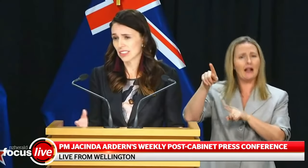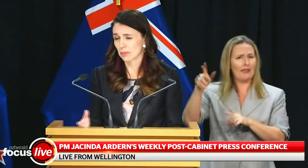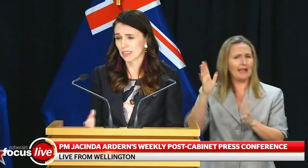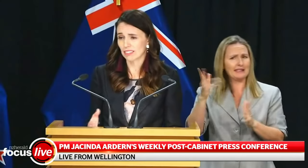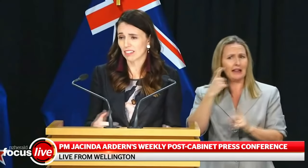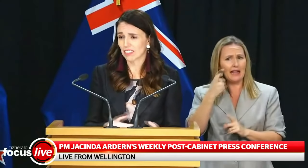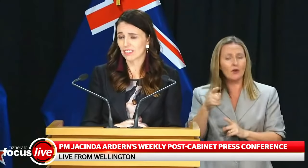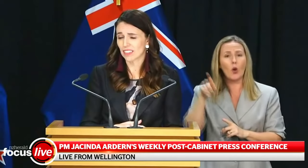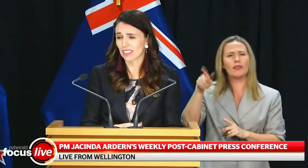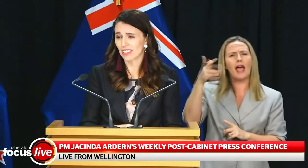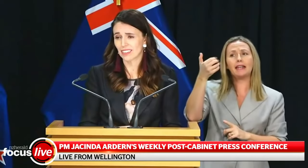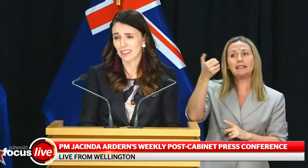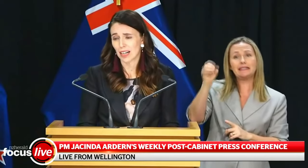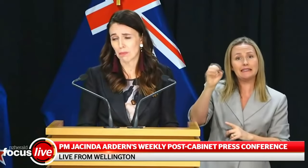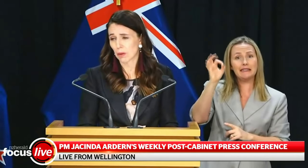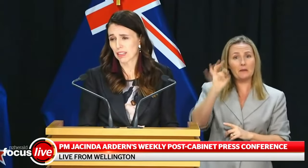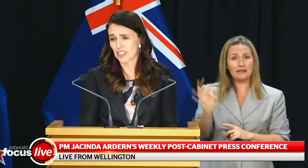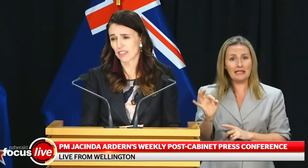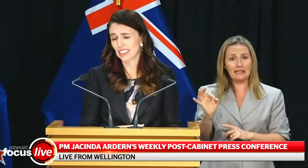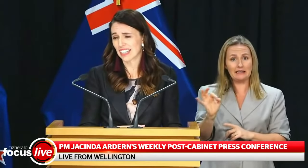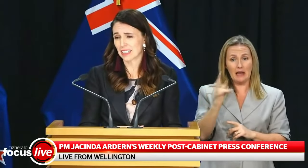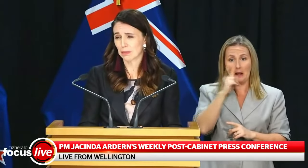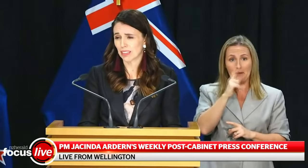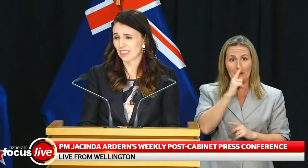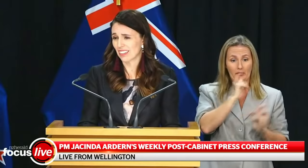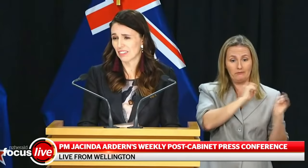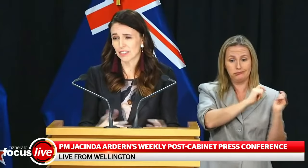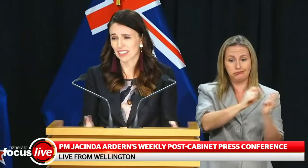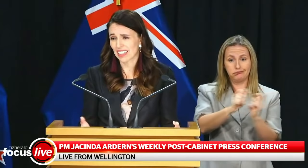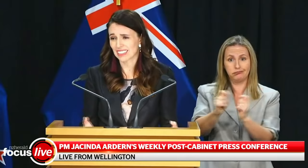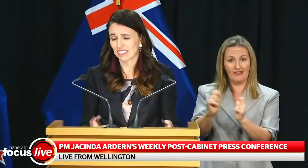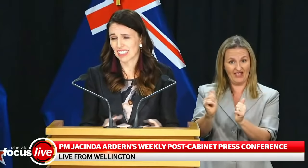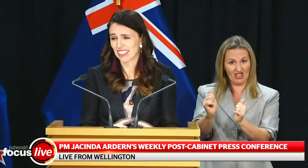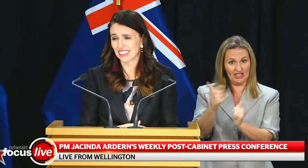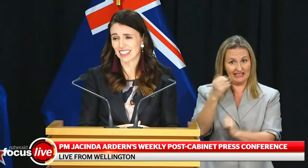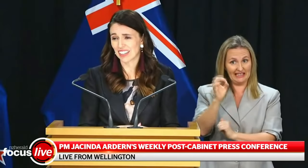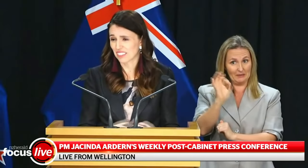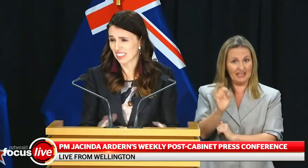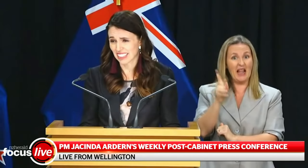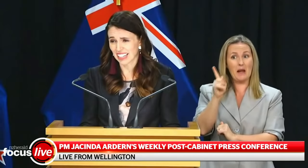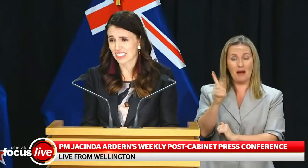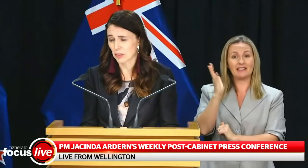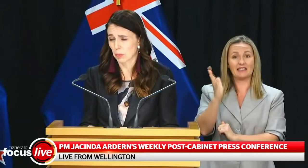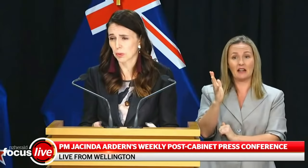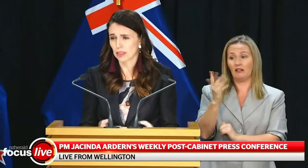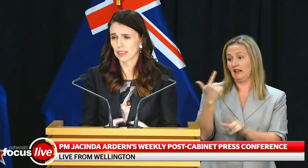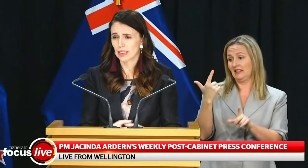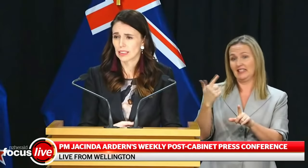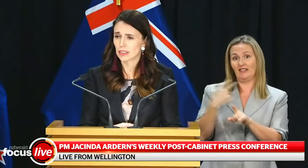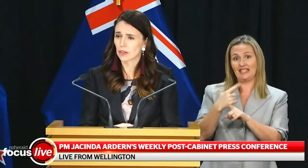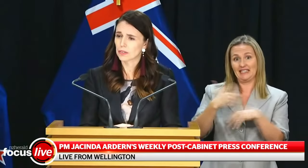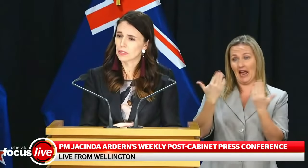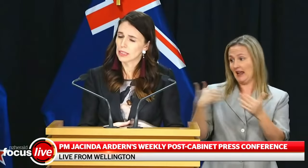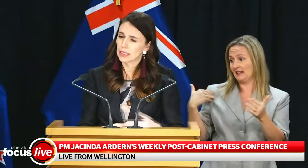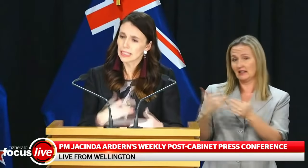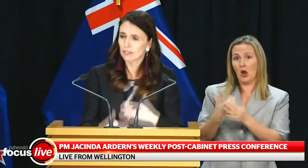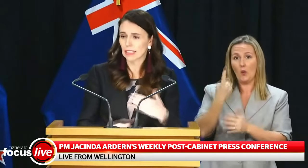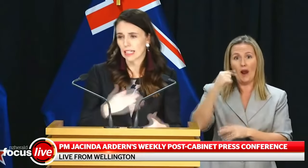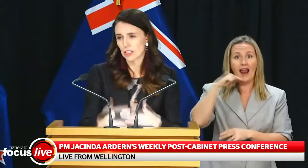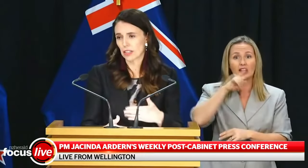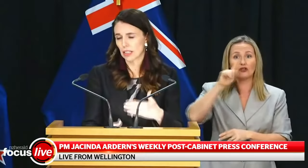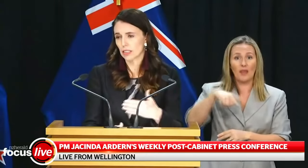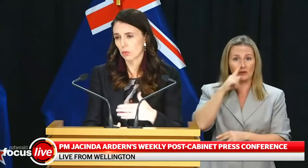got 60% roughly of their population vaccinated, but they've over the last 7 days had 100,000 cases reported. So